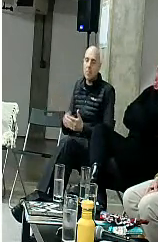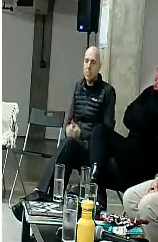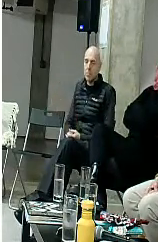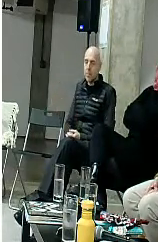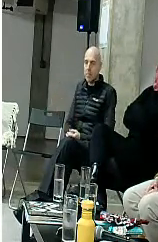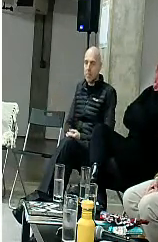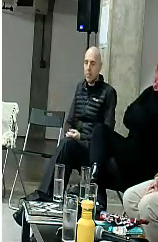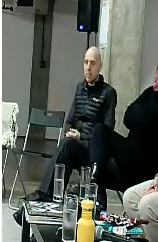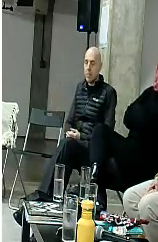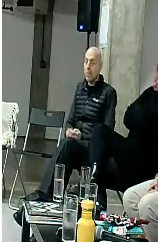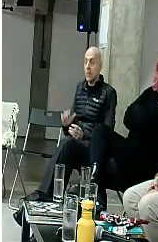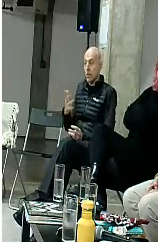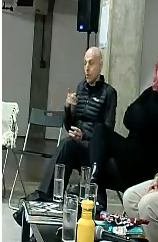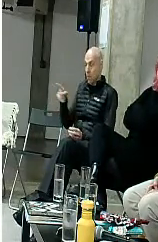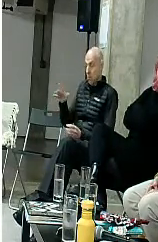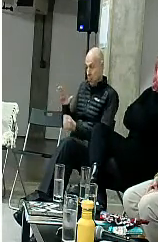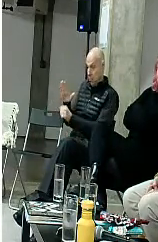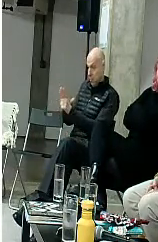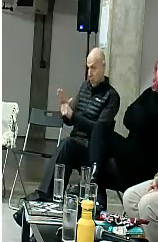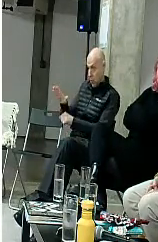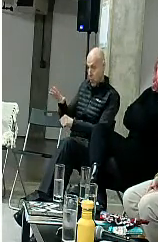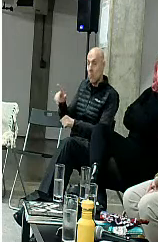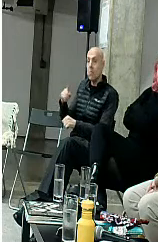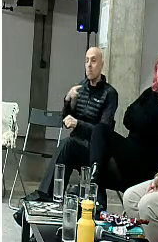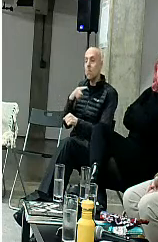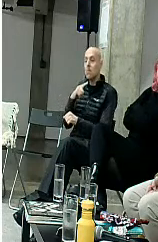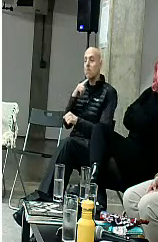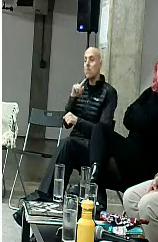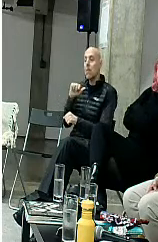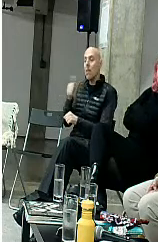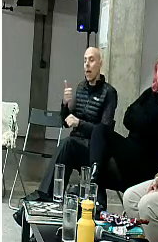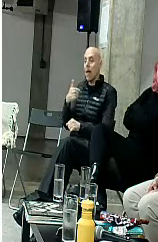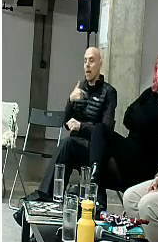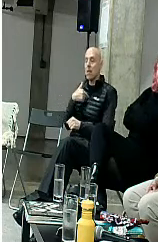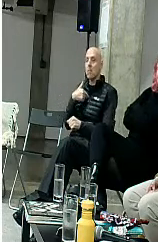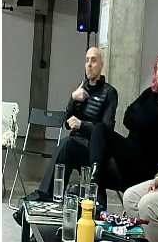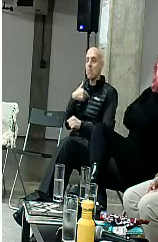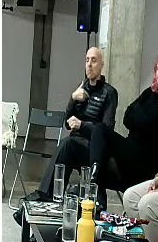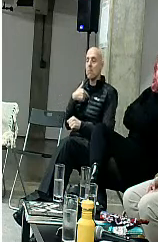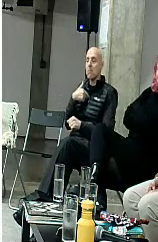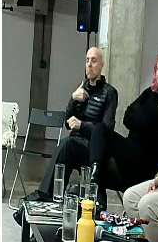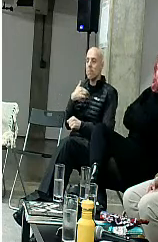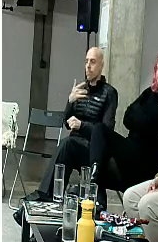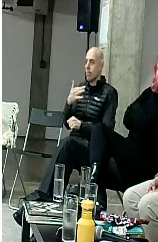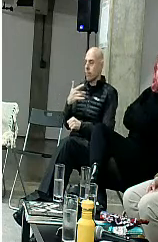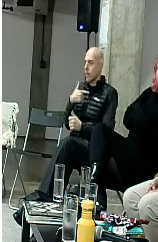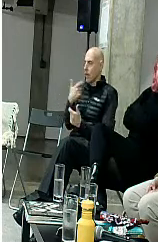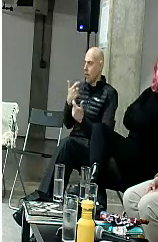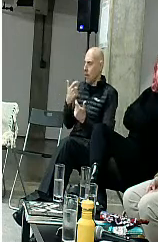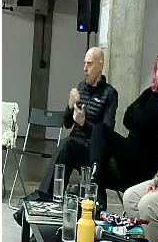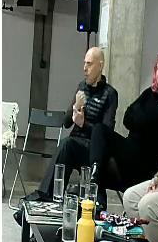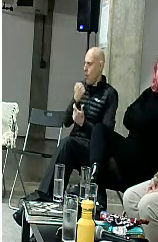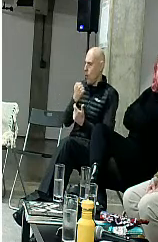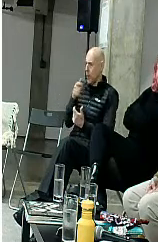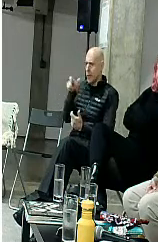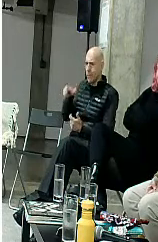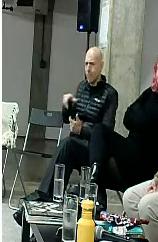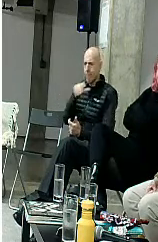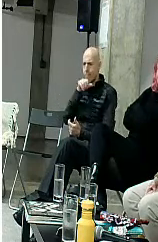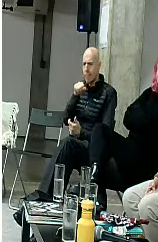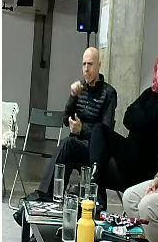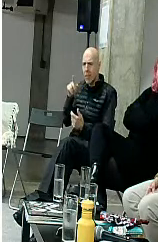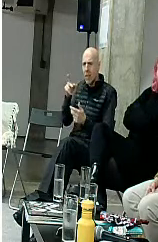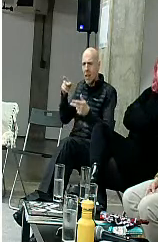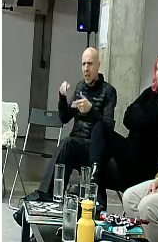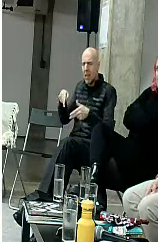they stopped, and then we were able to get our own oh gosh, what do you call a guy who does an autopsy?